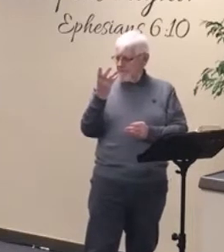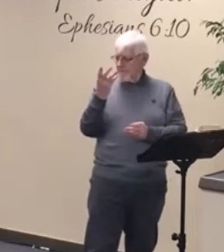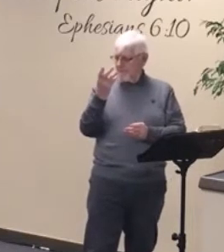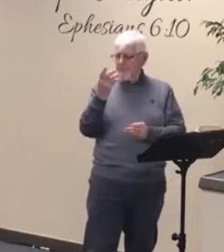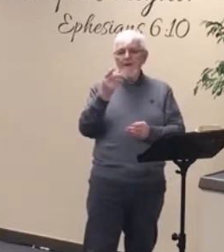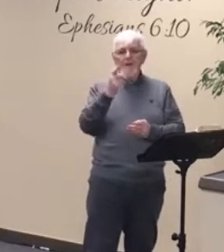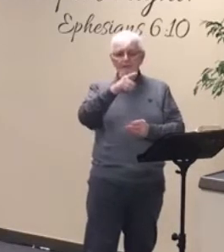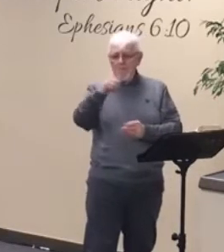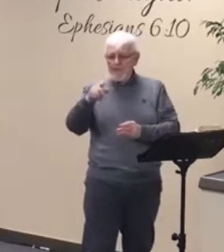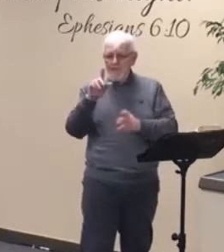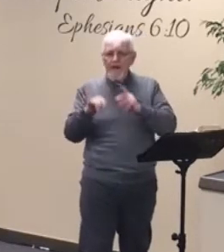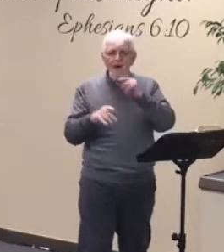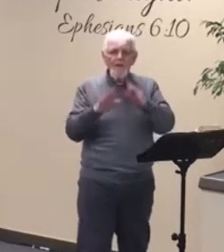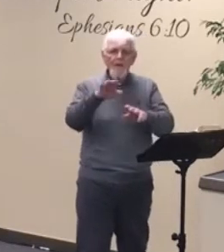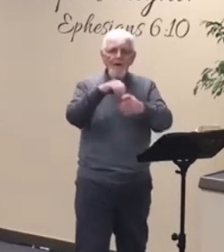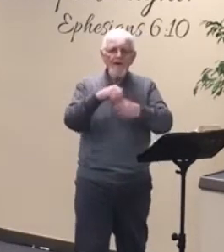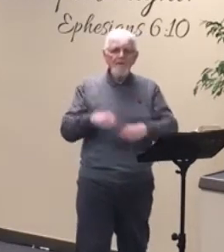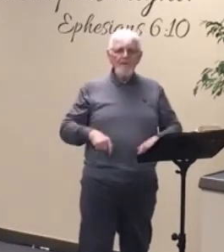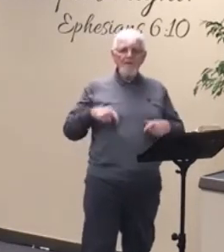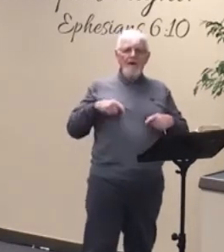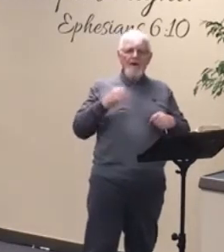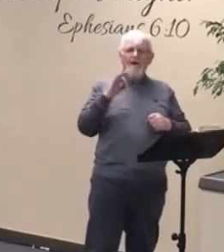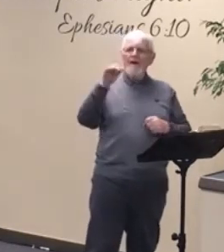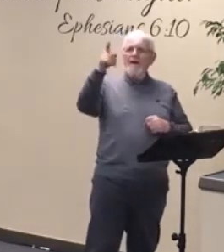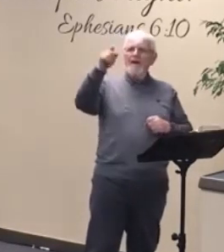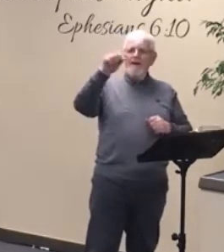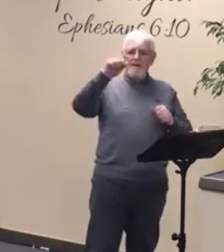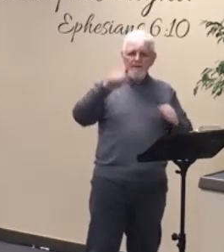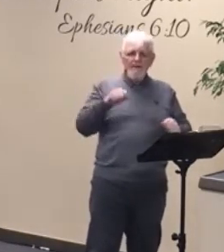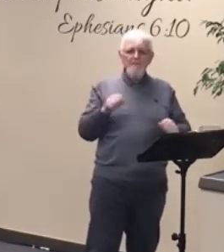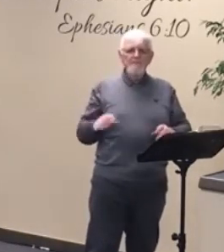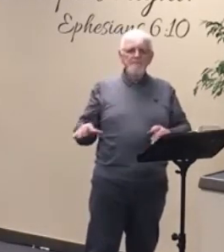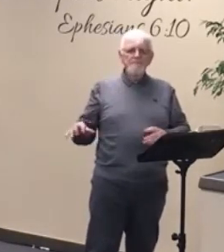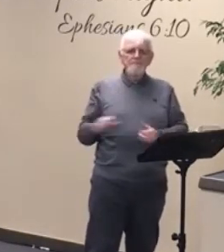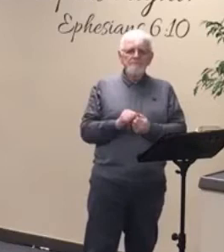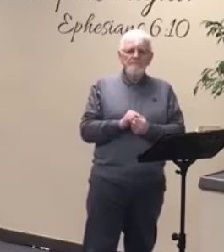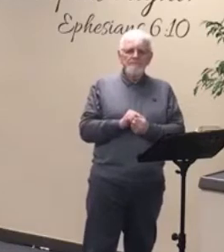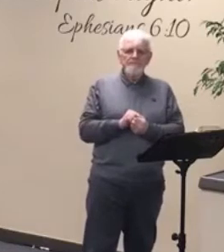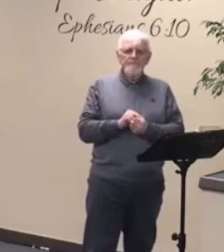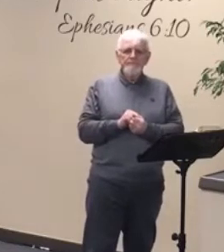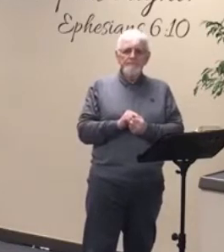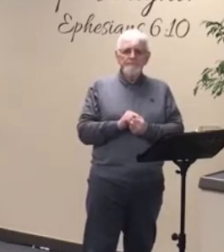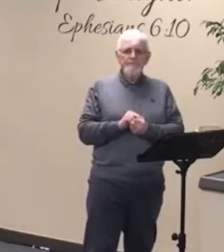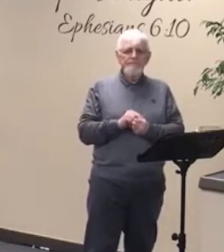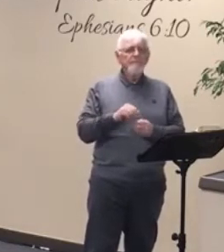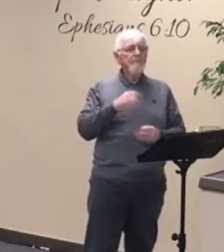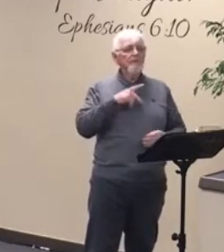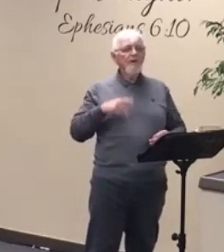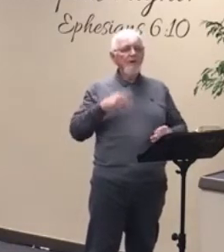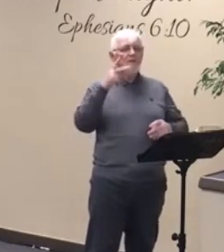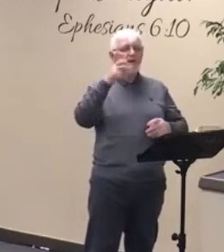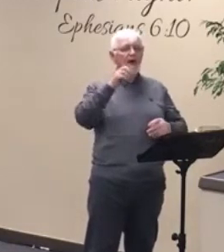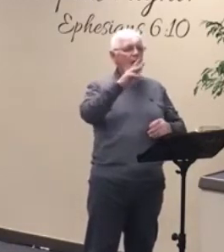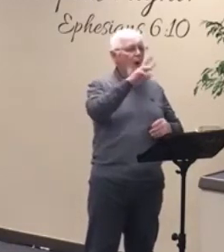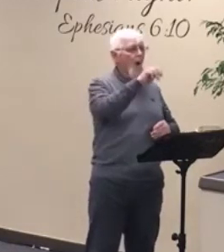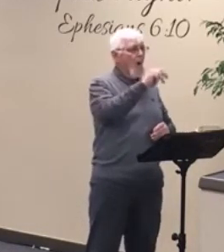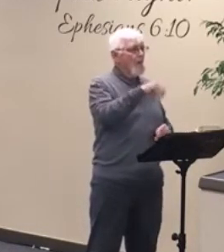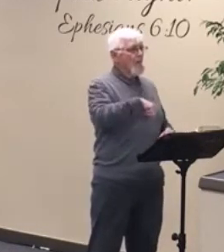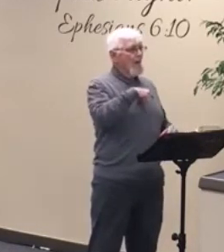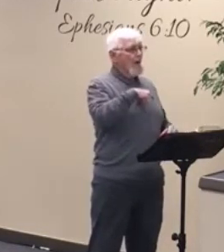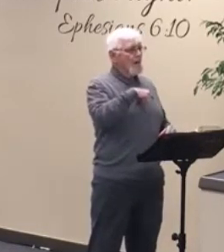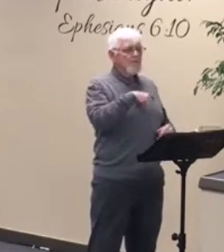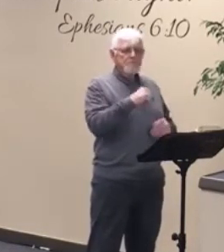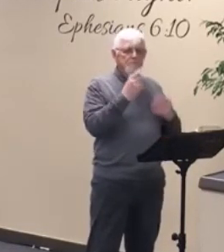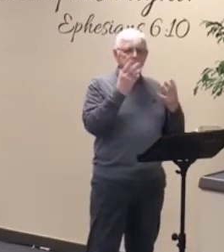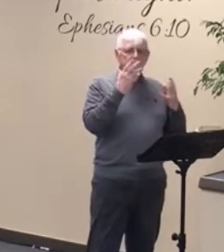those that walk in pride, he is able to abase. Did Nebuchadnezzar see his own pride? No,